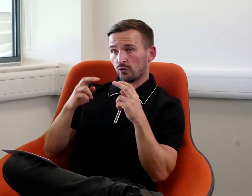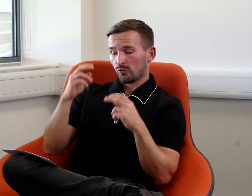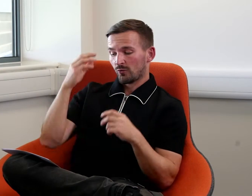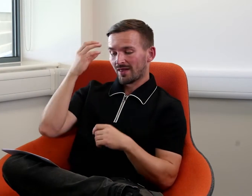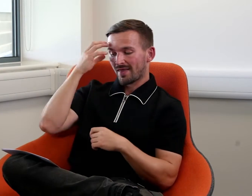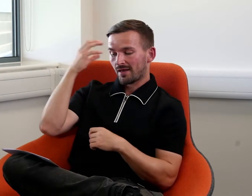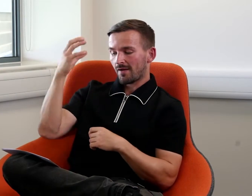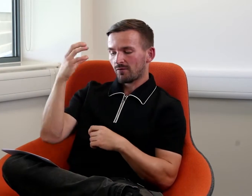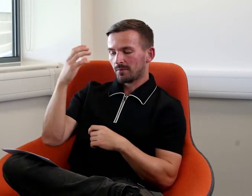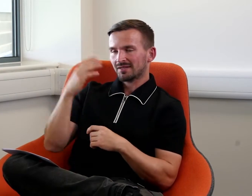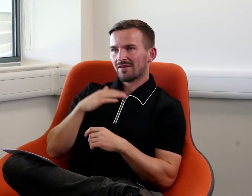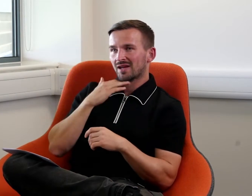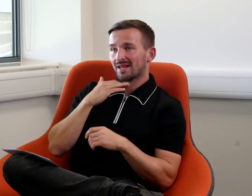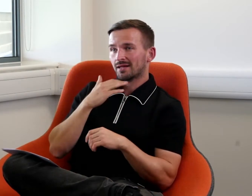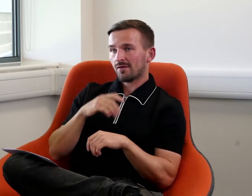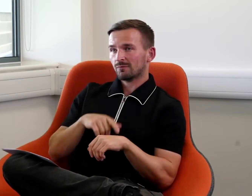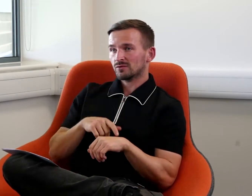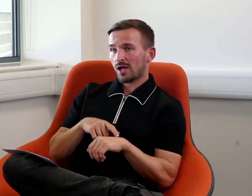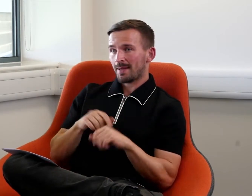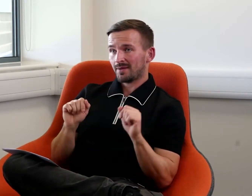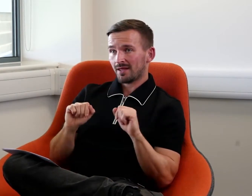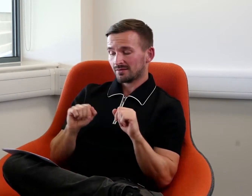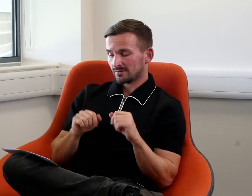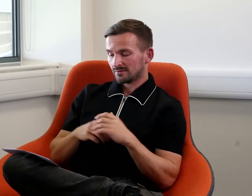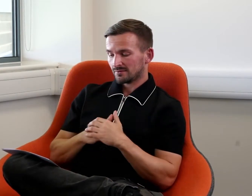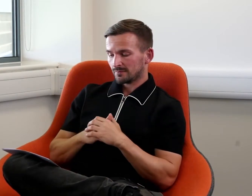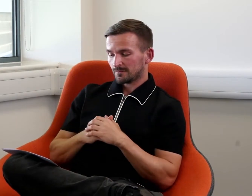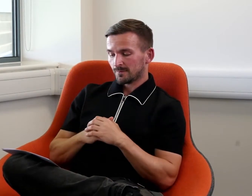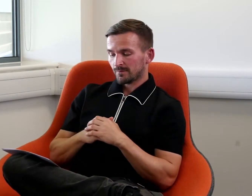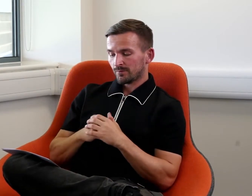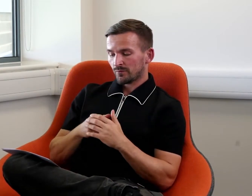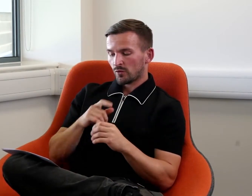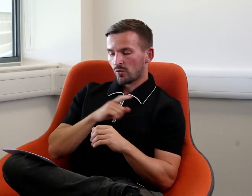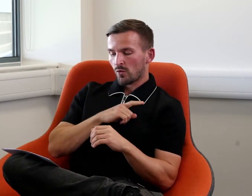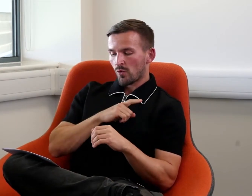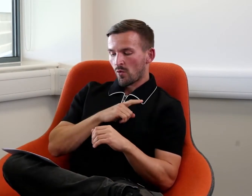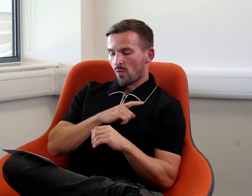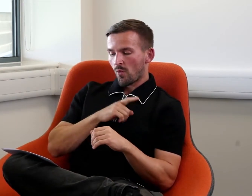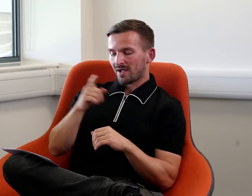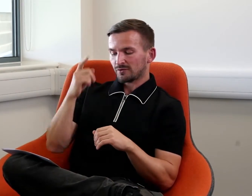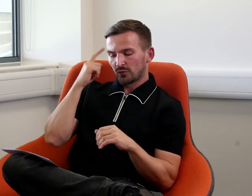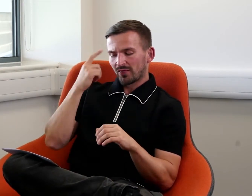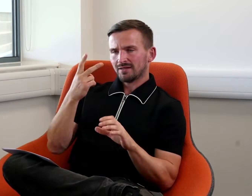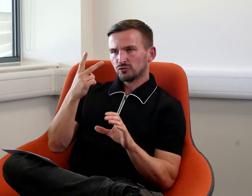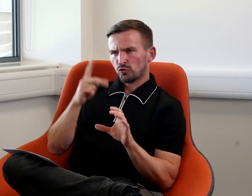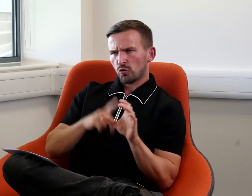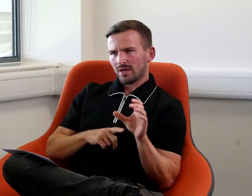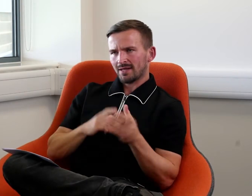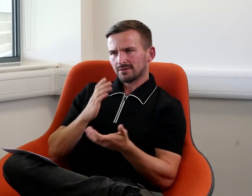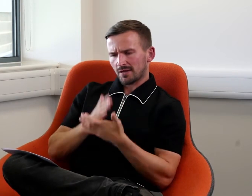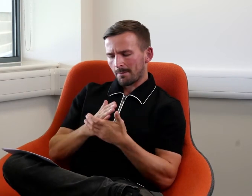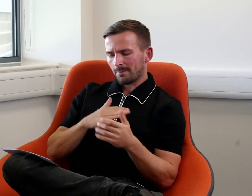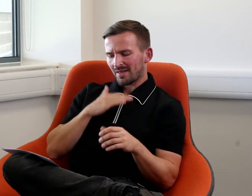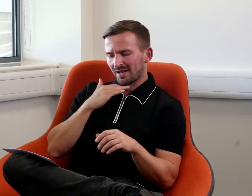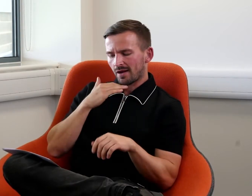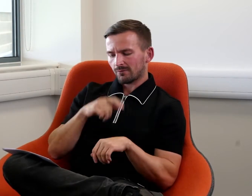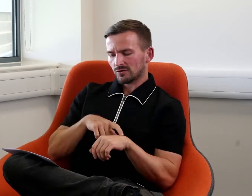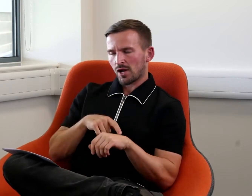So some people would argue that the government, hasn't had enough time yet. Do you think 2 years has been plenty